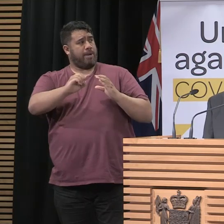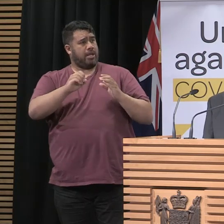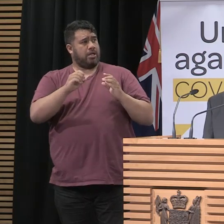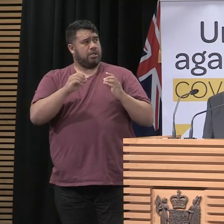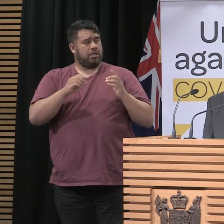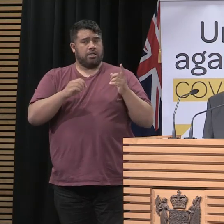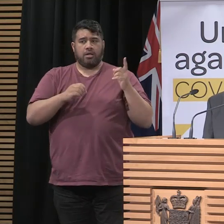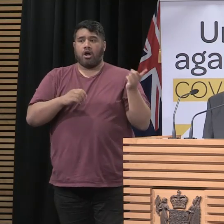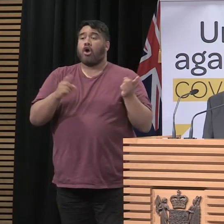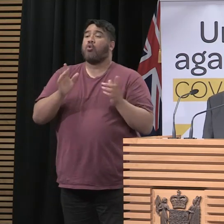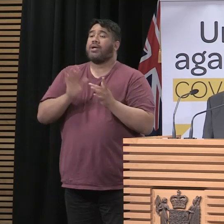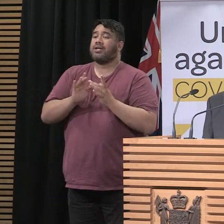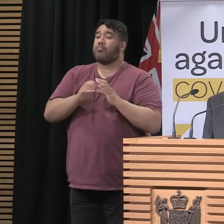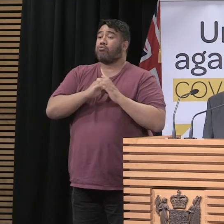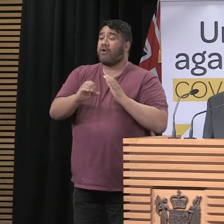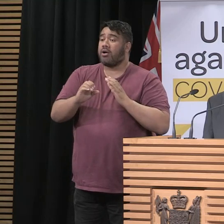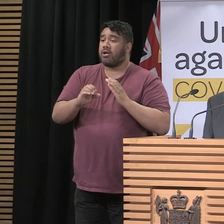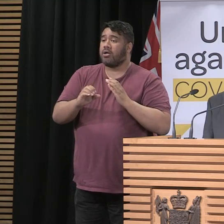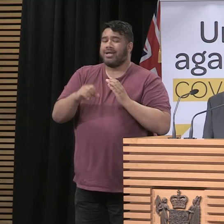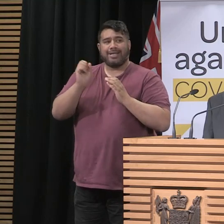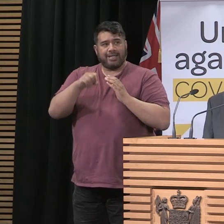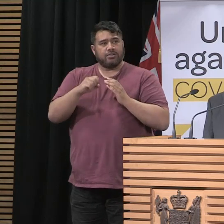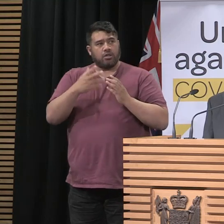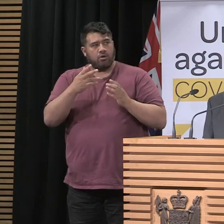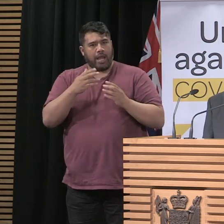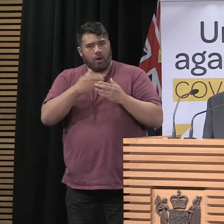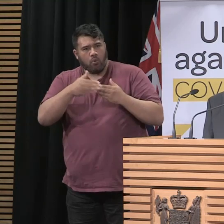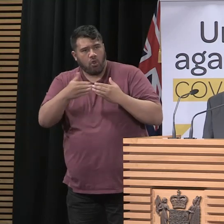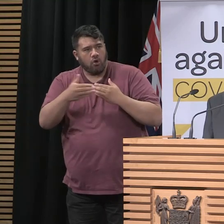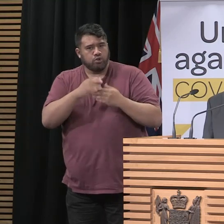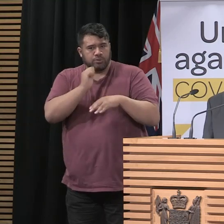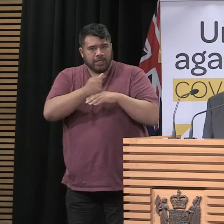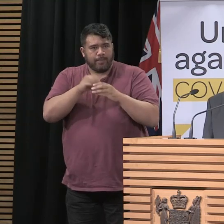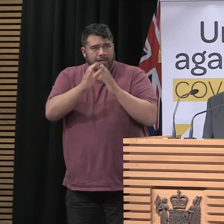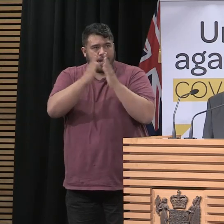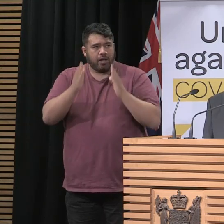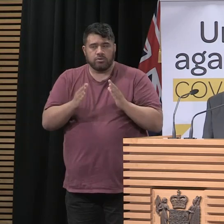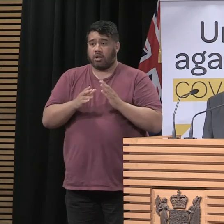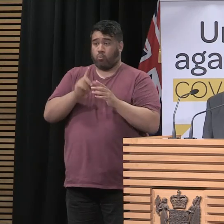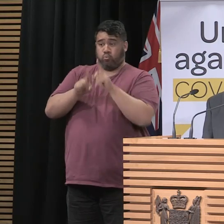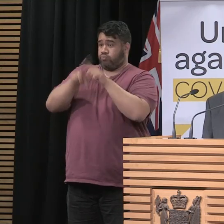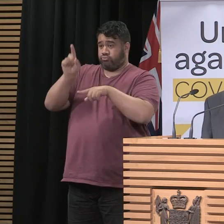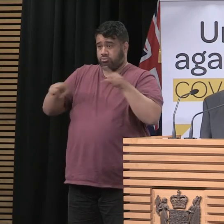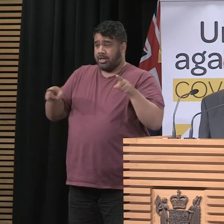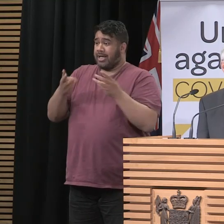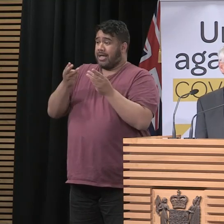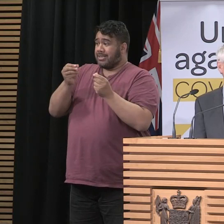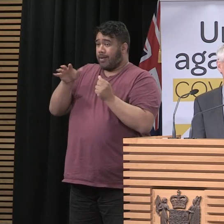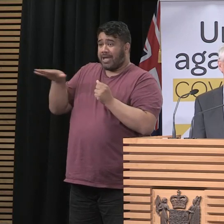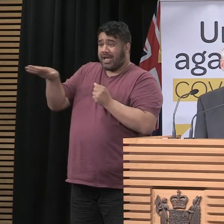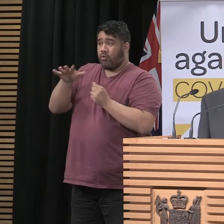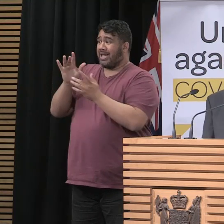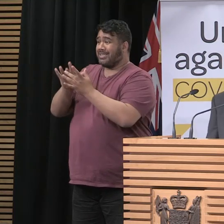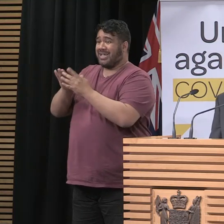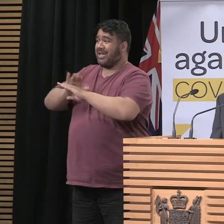No. So I mean internet provider. Yes. So are we talking about days or weeks or? It will vary. In some of those areas, there won't be internet